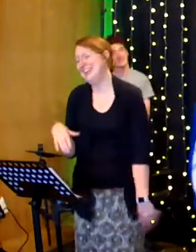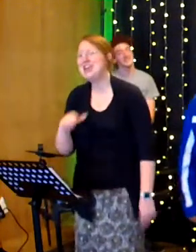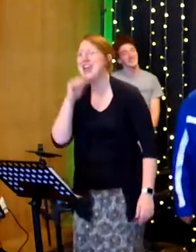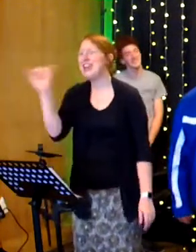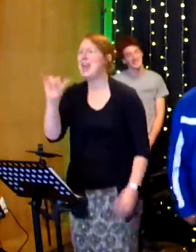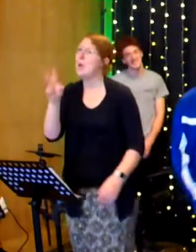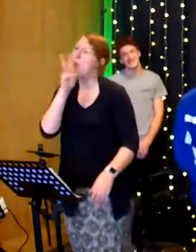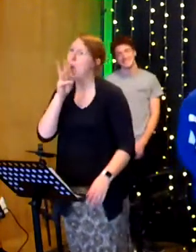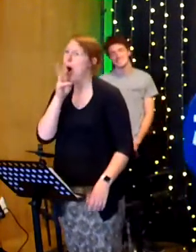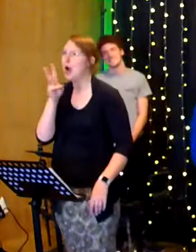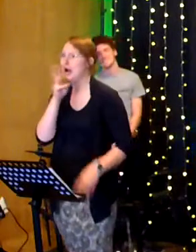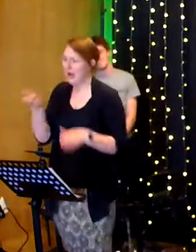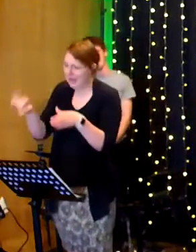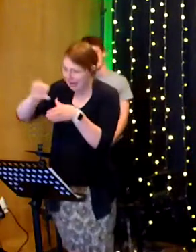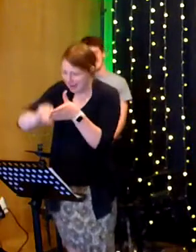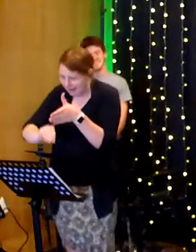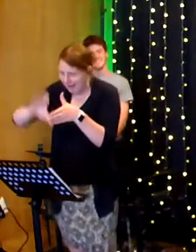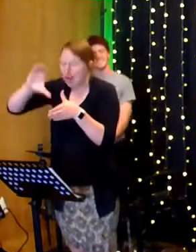watered down Kool-Aid.